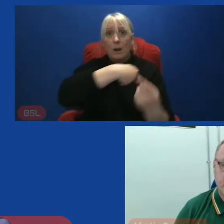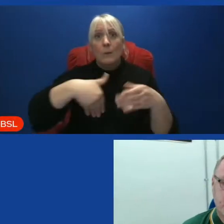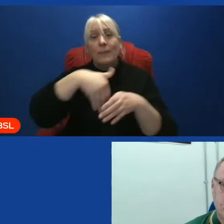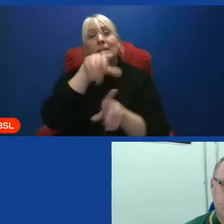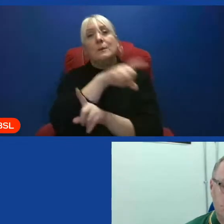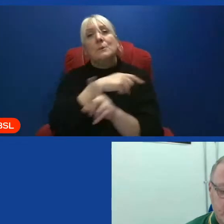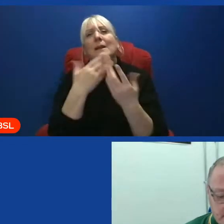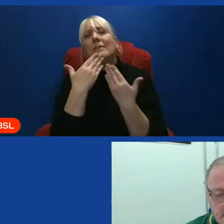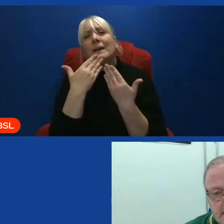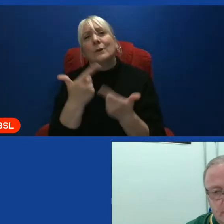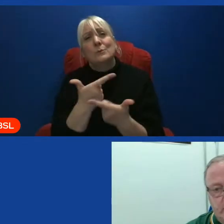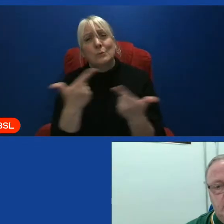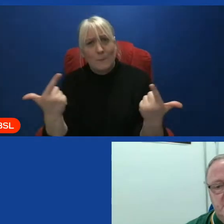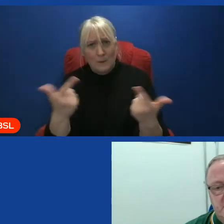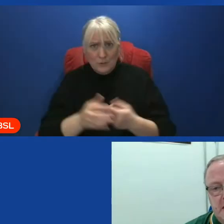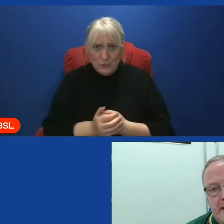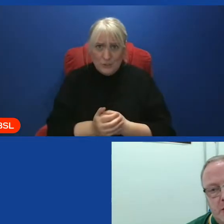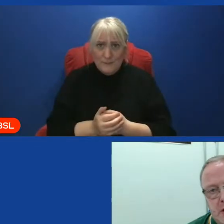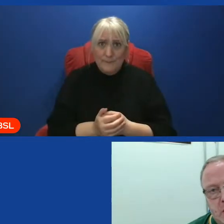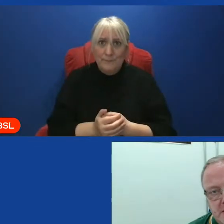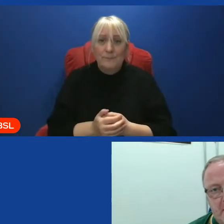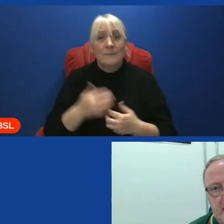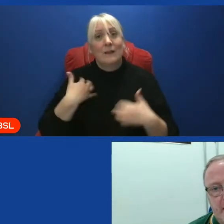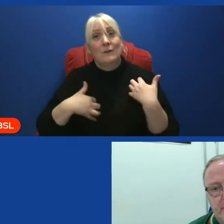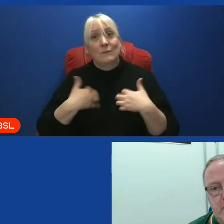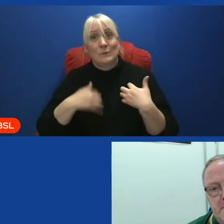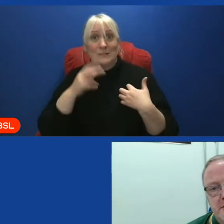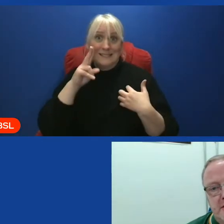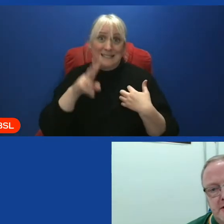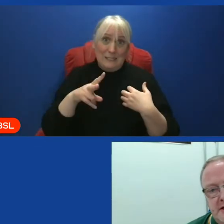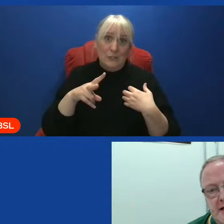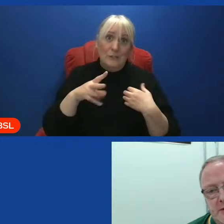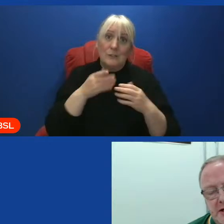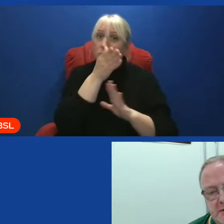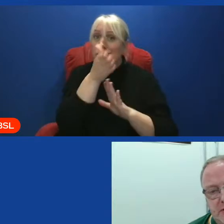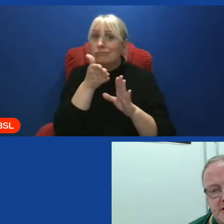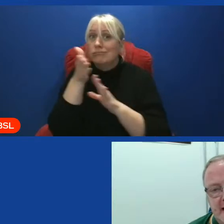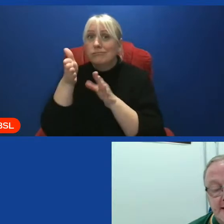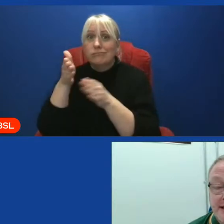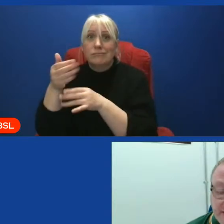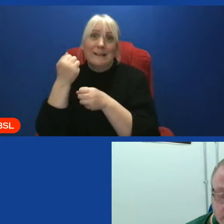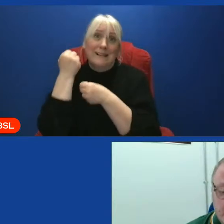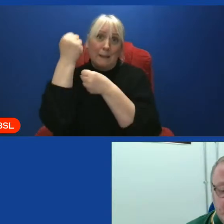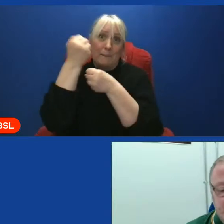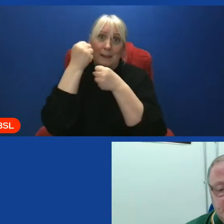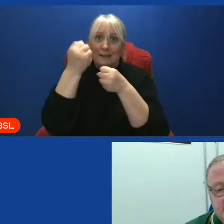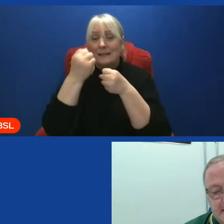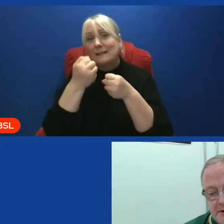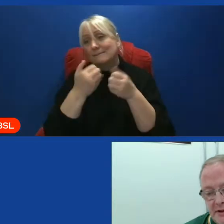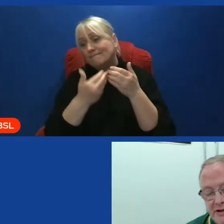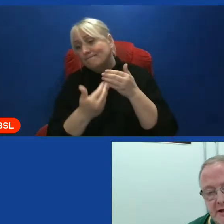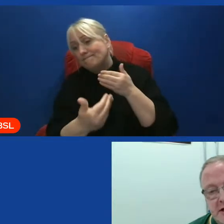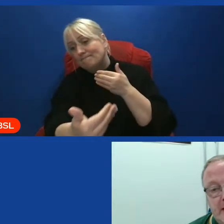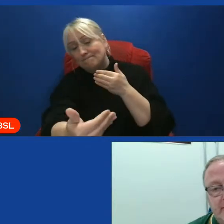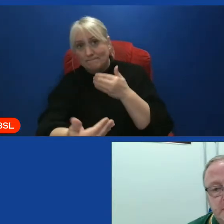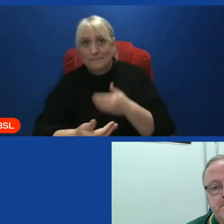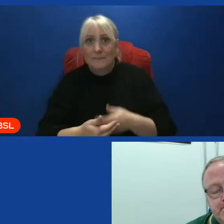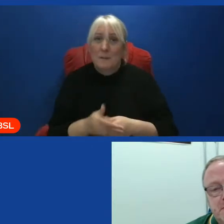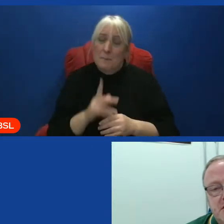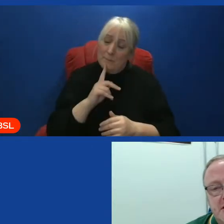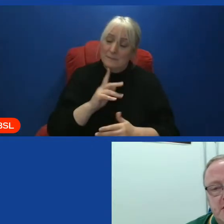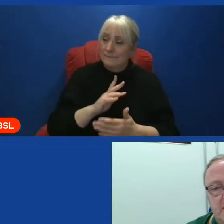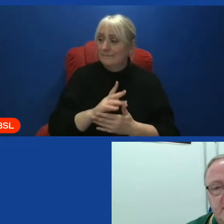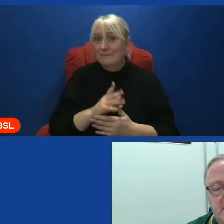for your contribution tonight, John, and I look forward to seeing you in those campaigning forums in the weeks and months ahead, although it is an absolute disgrace that we have